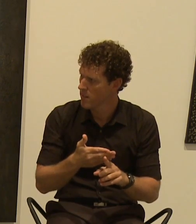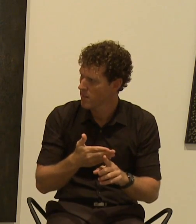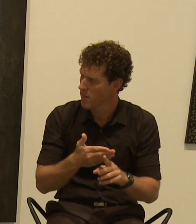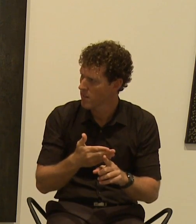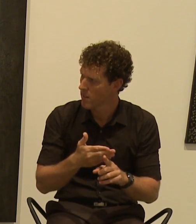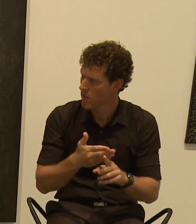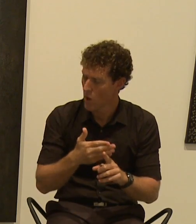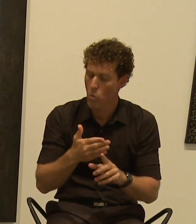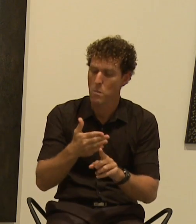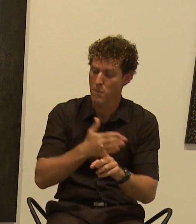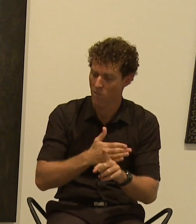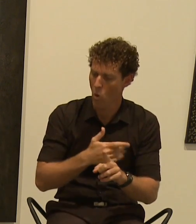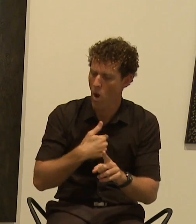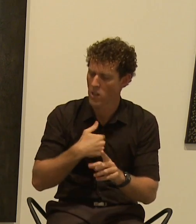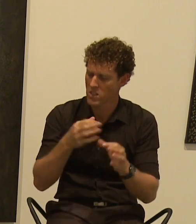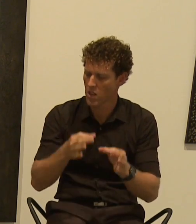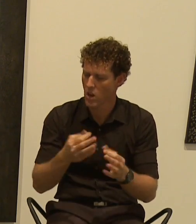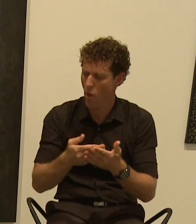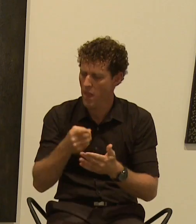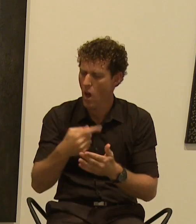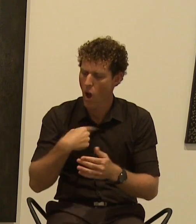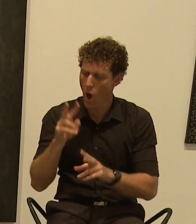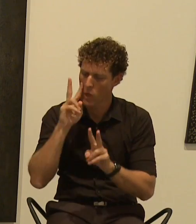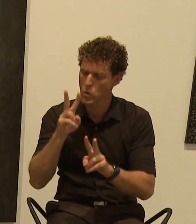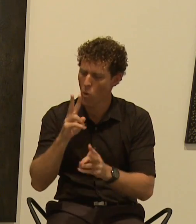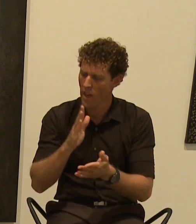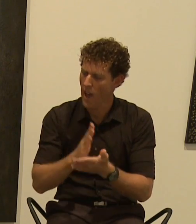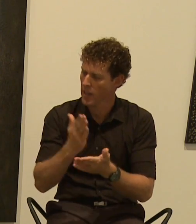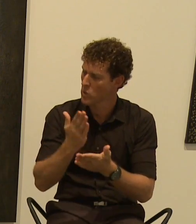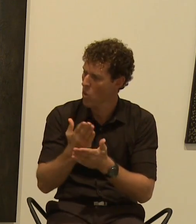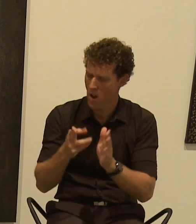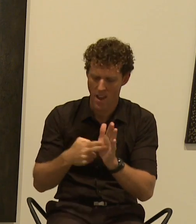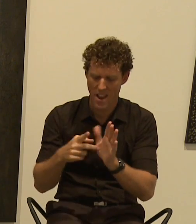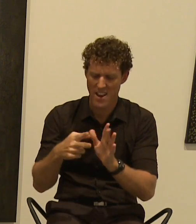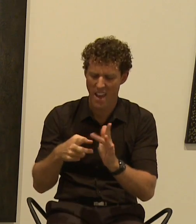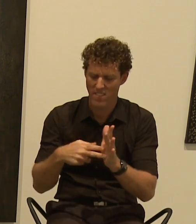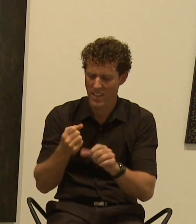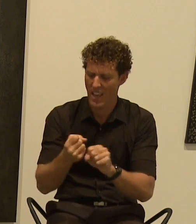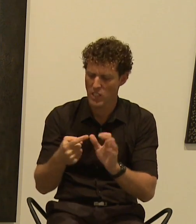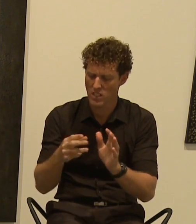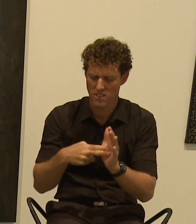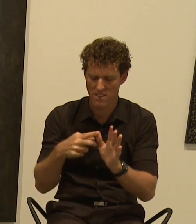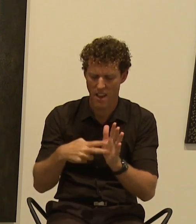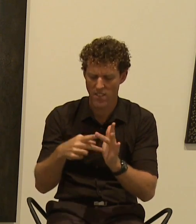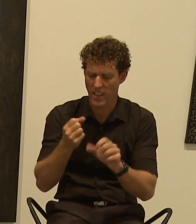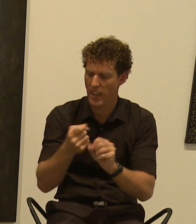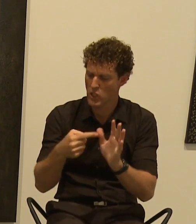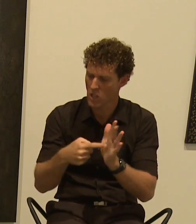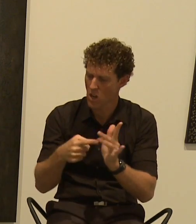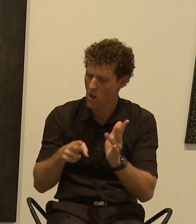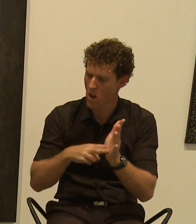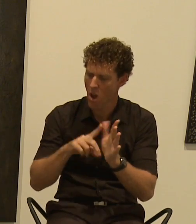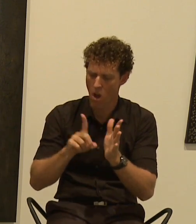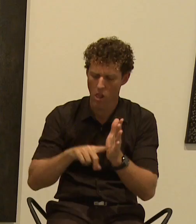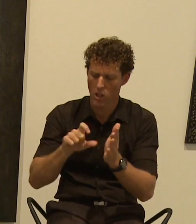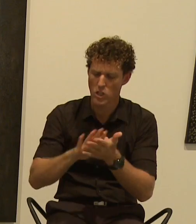Actually, before I went to London, I started this painting, but I saw the actual navigational chart. So it's a navigational chart